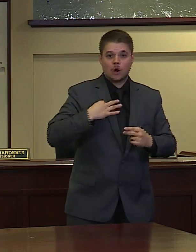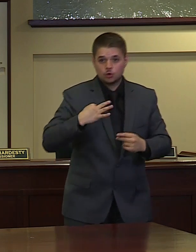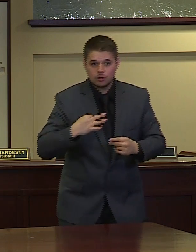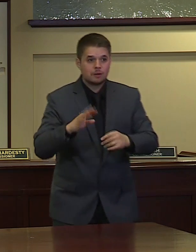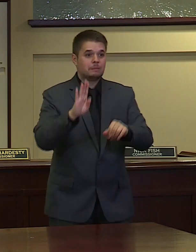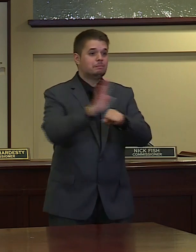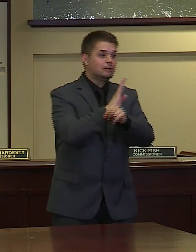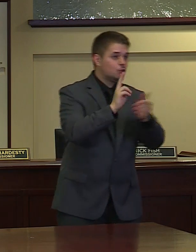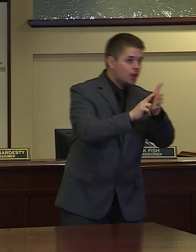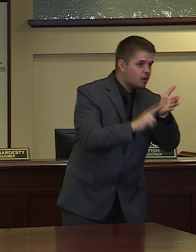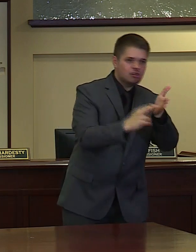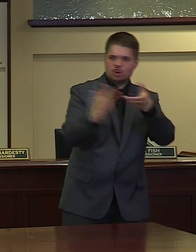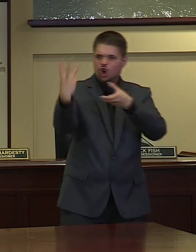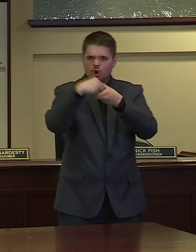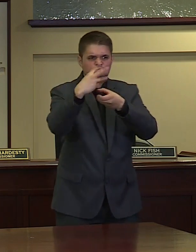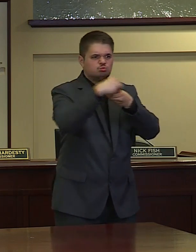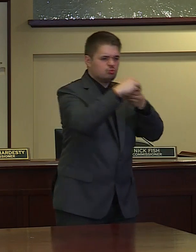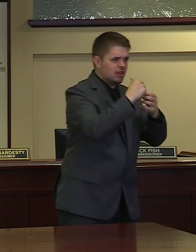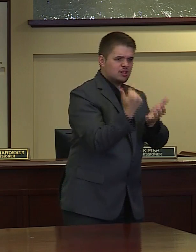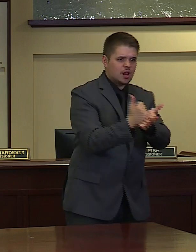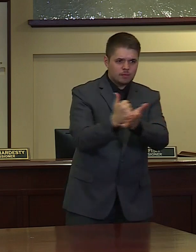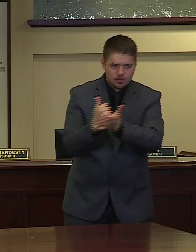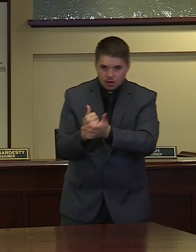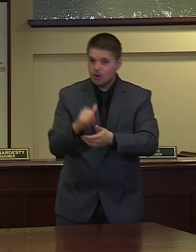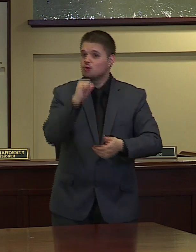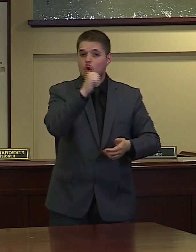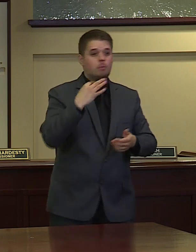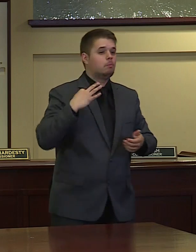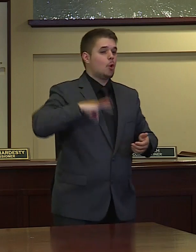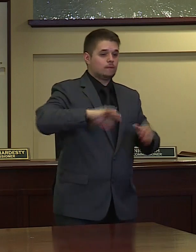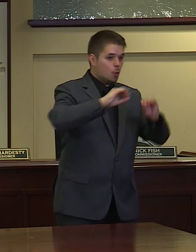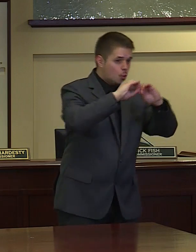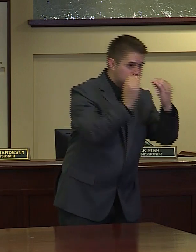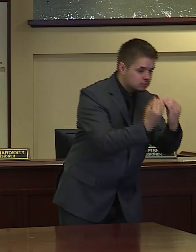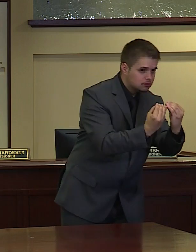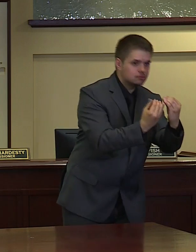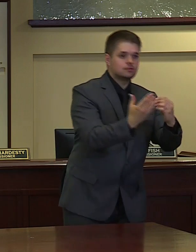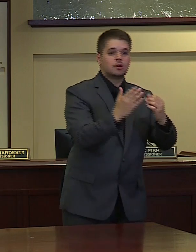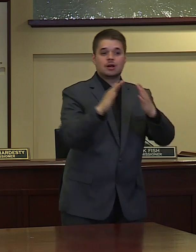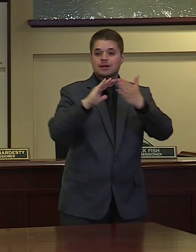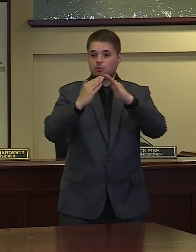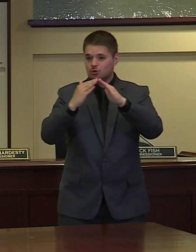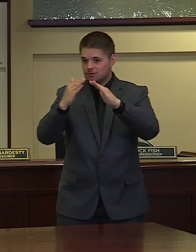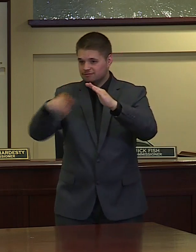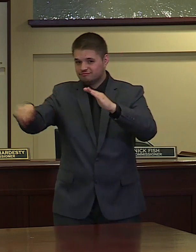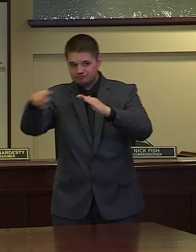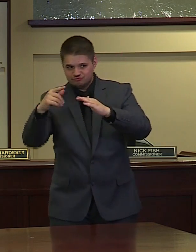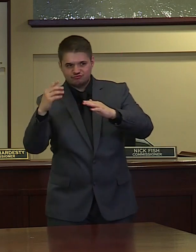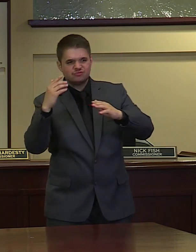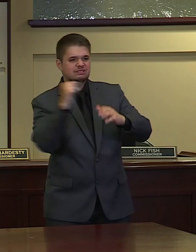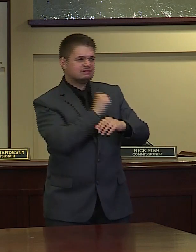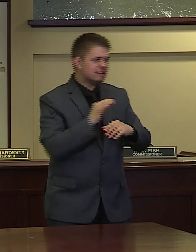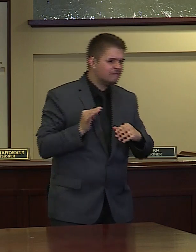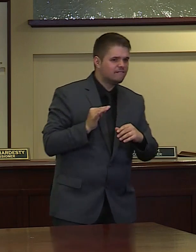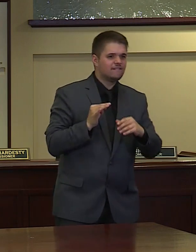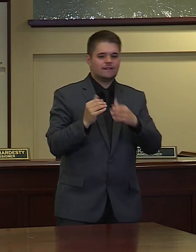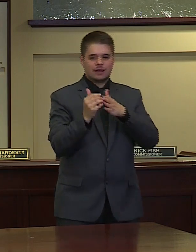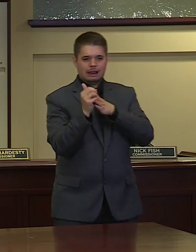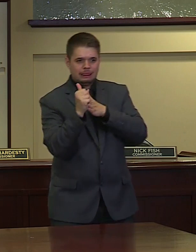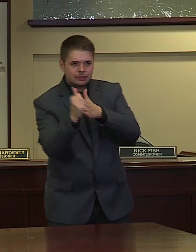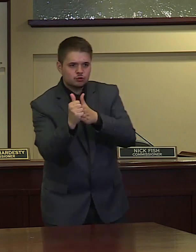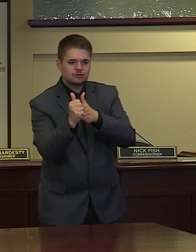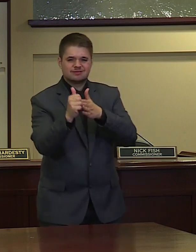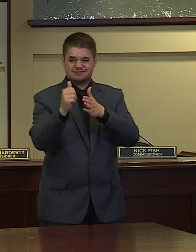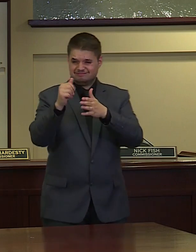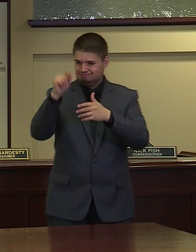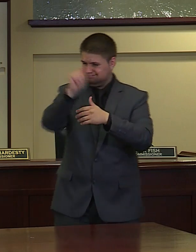the nonprofits, the community-based organizations, the bureau, the staff here at the city, the leadership everywhere has